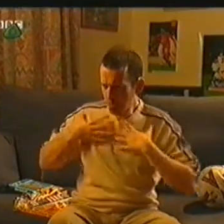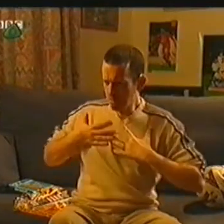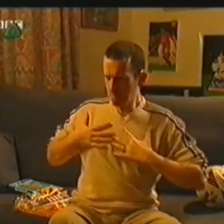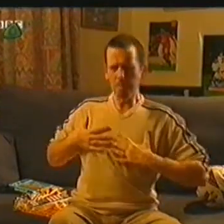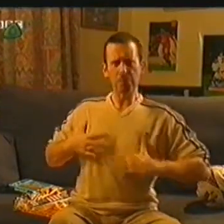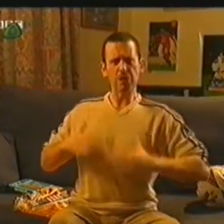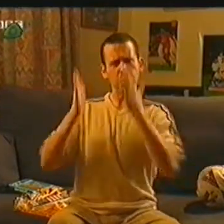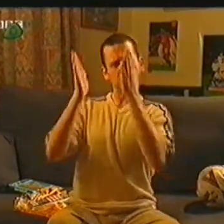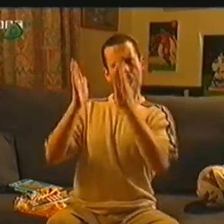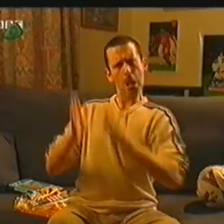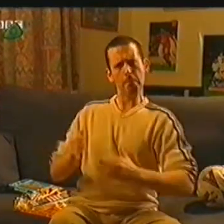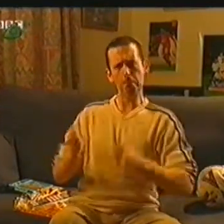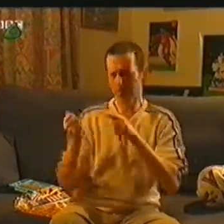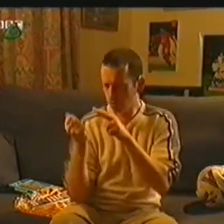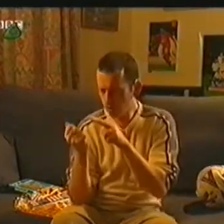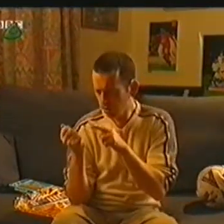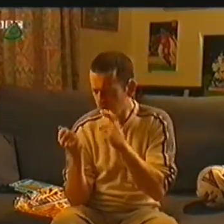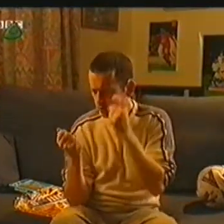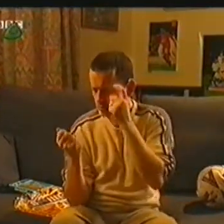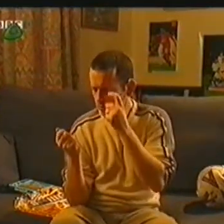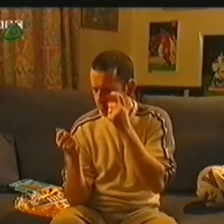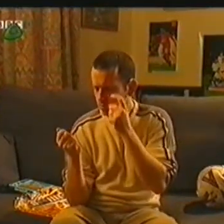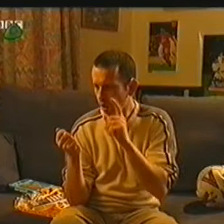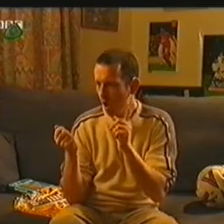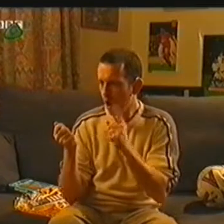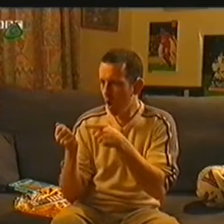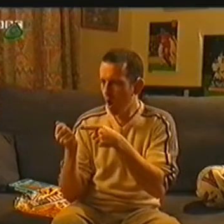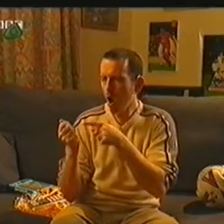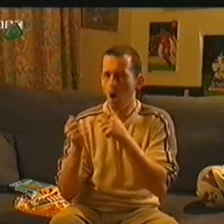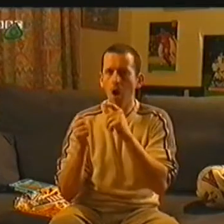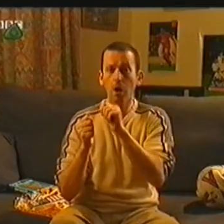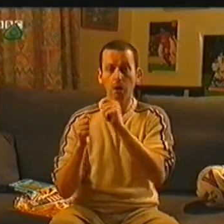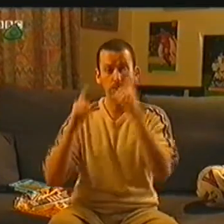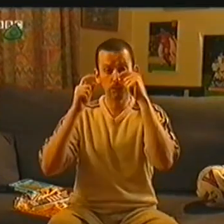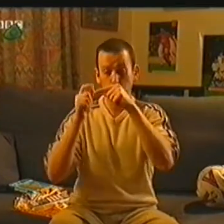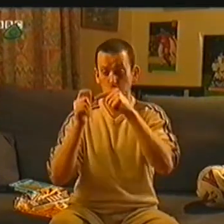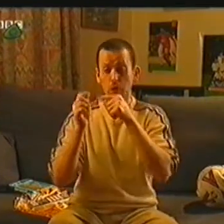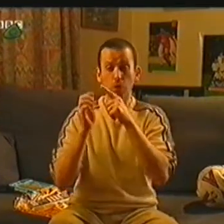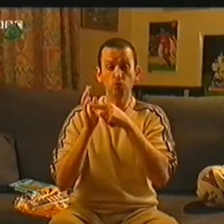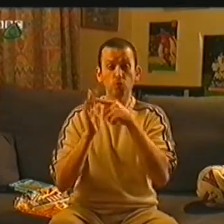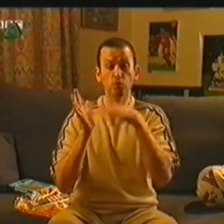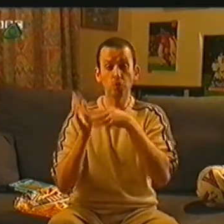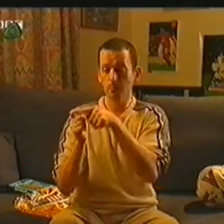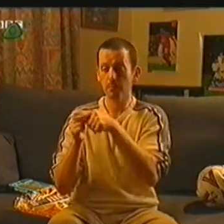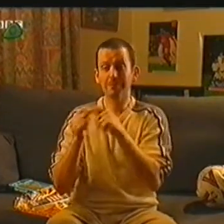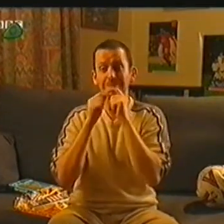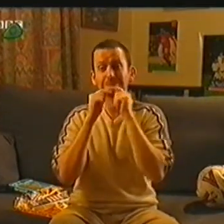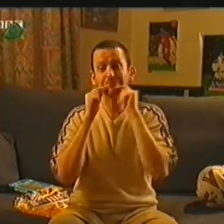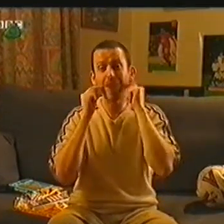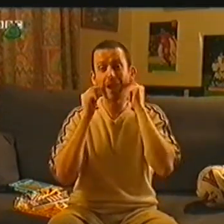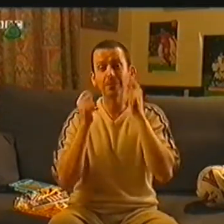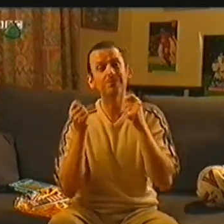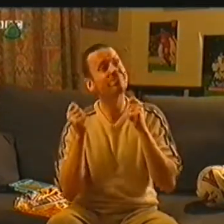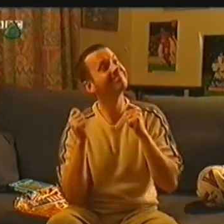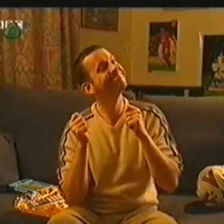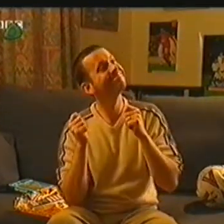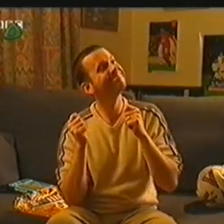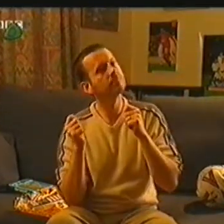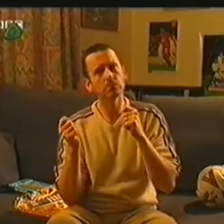him. The photo was black and white, just like his own picture in today's paper. And for a second,